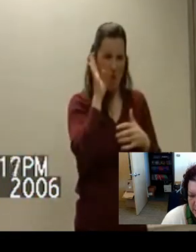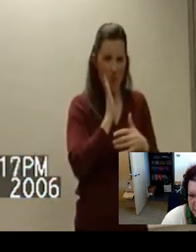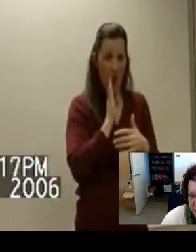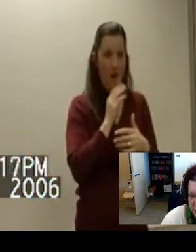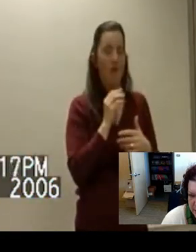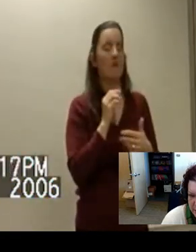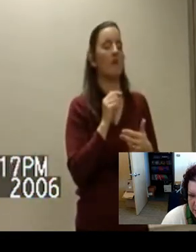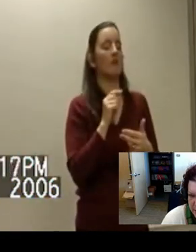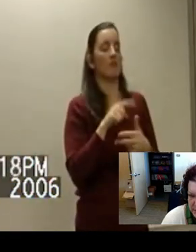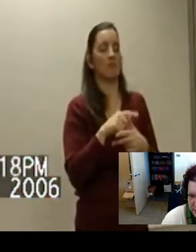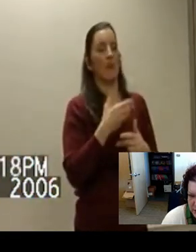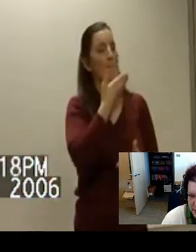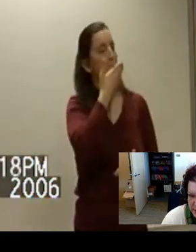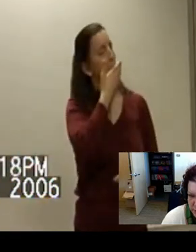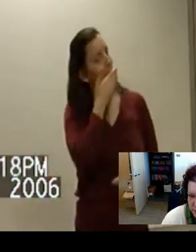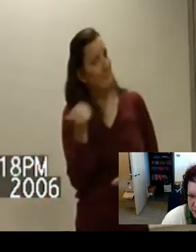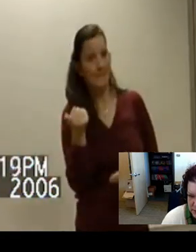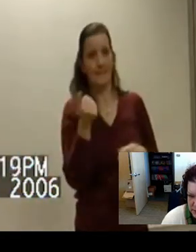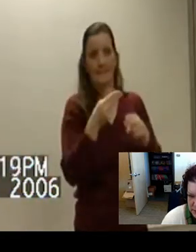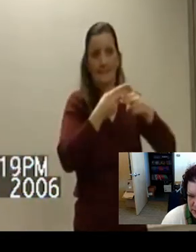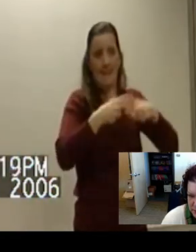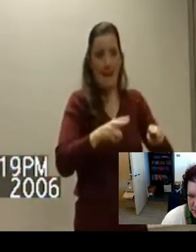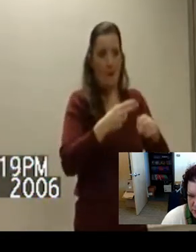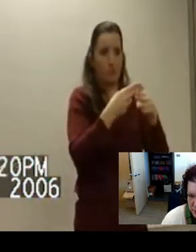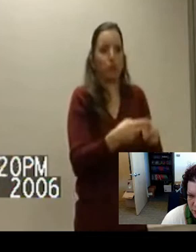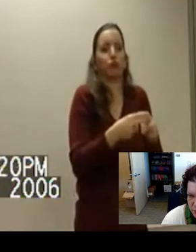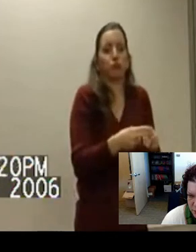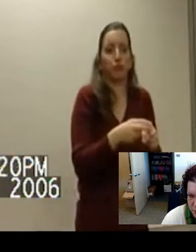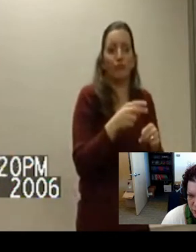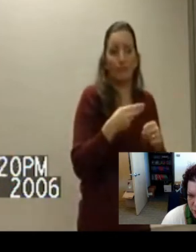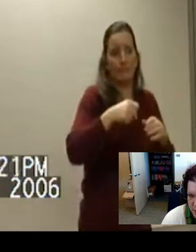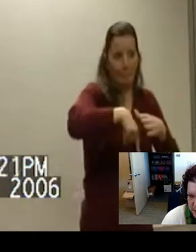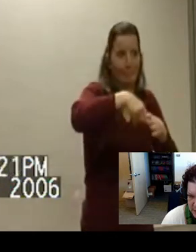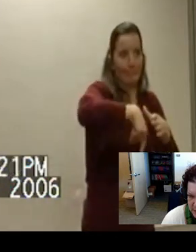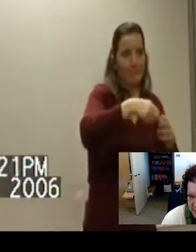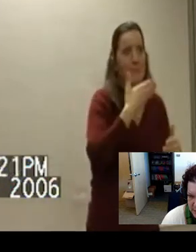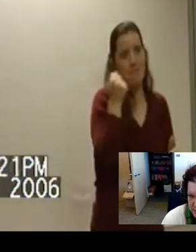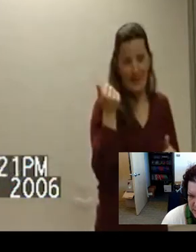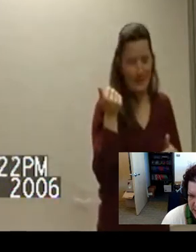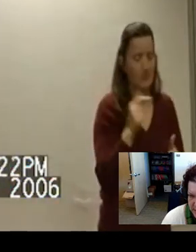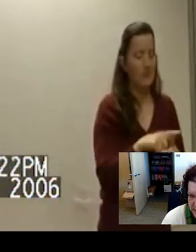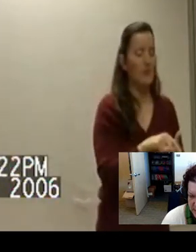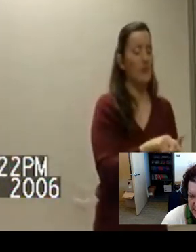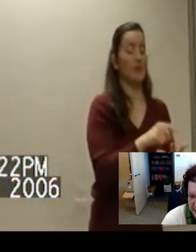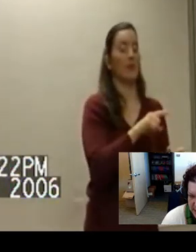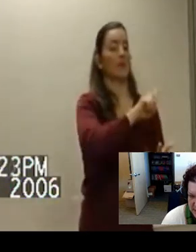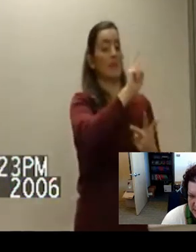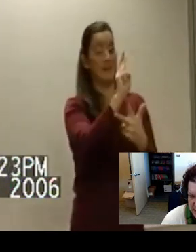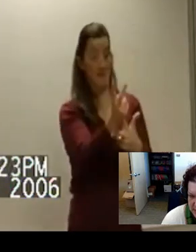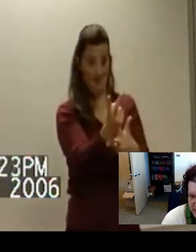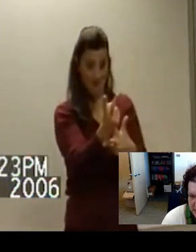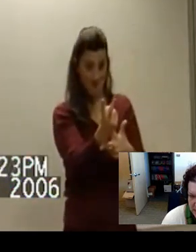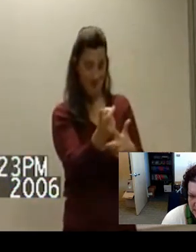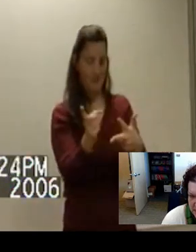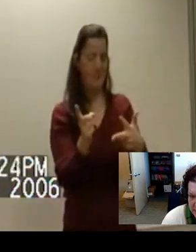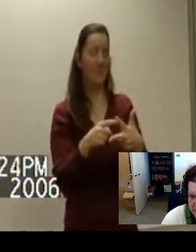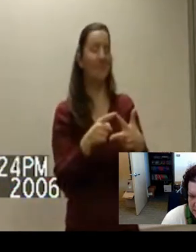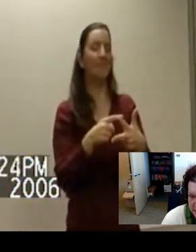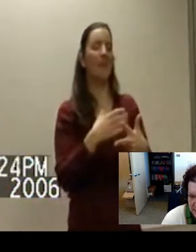We had three different kinds. First, one was Rhode Island, has the best eggs.